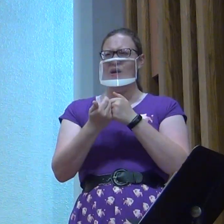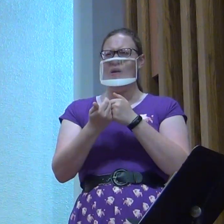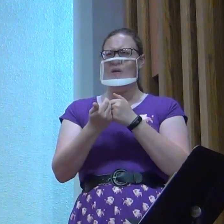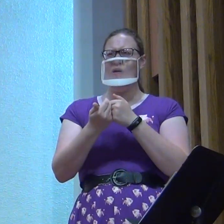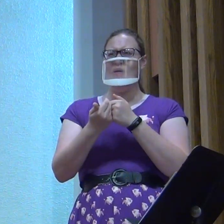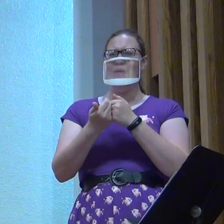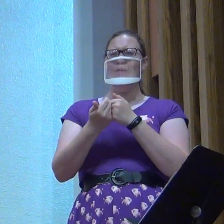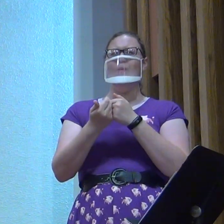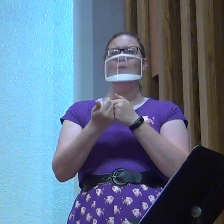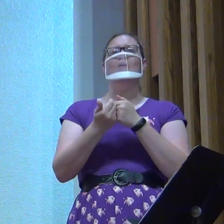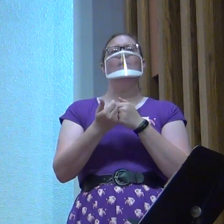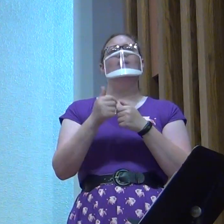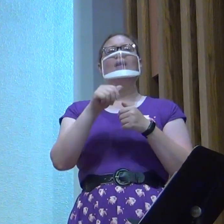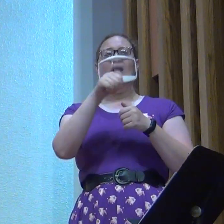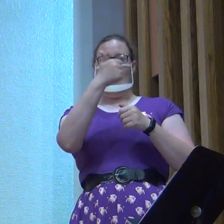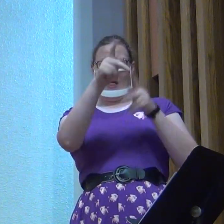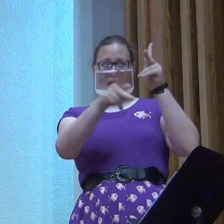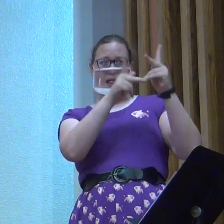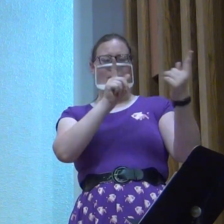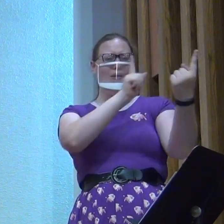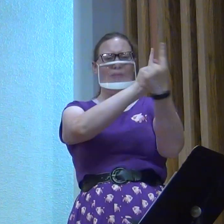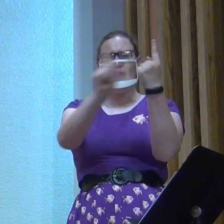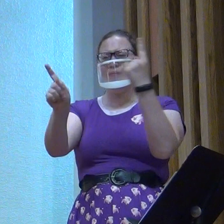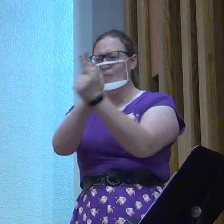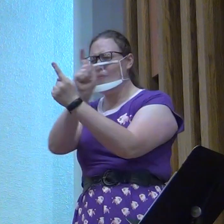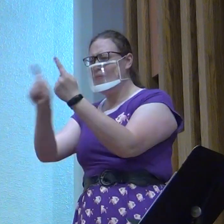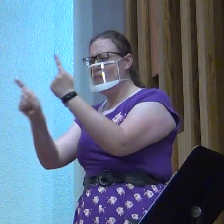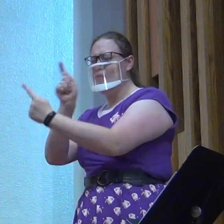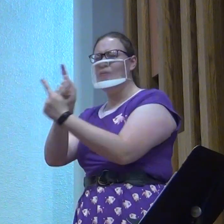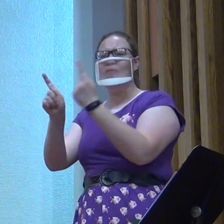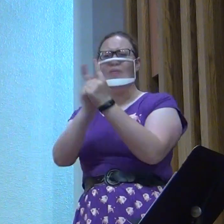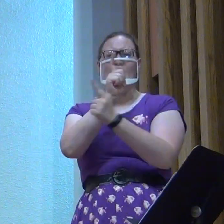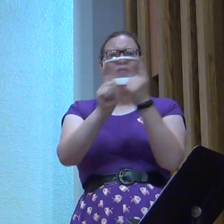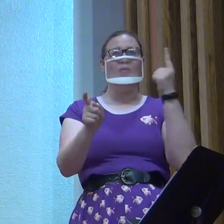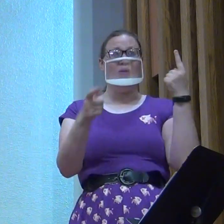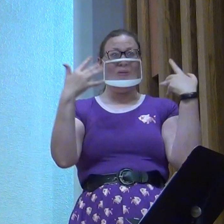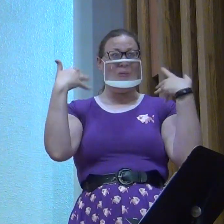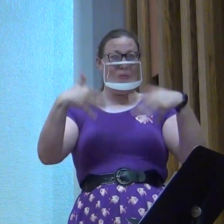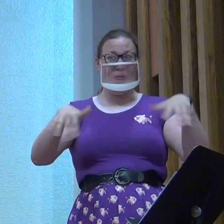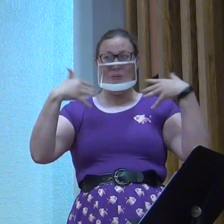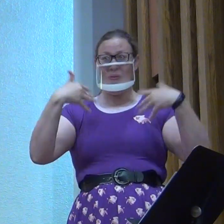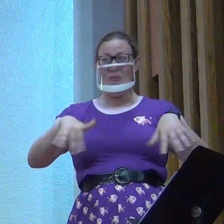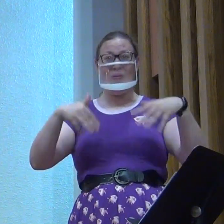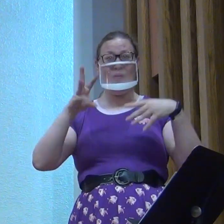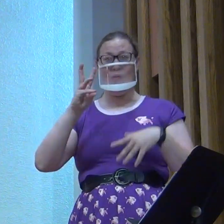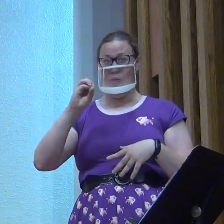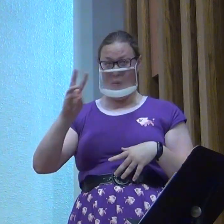We observe it in one another. Wow.